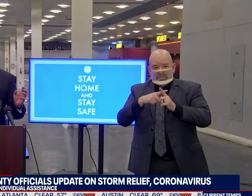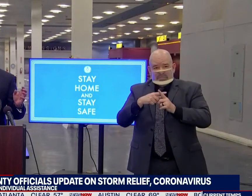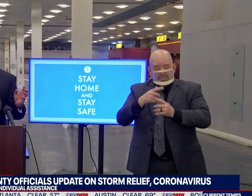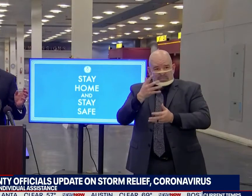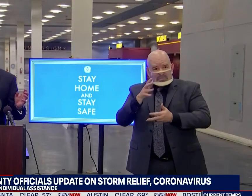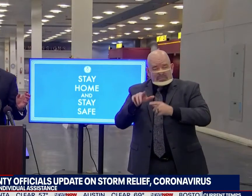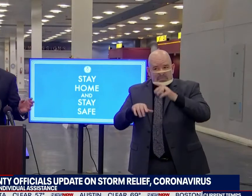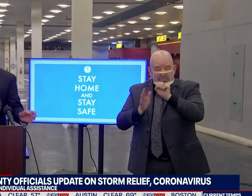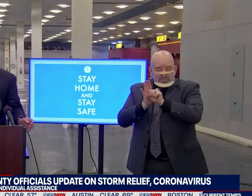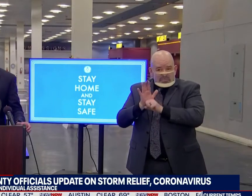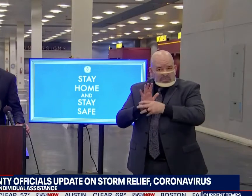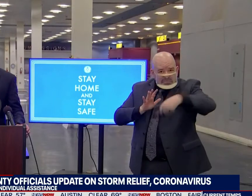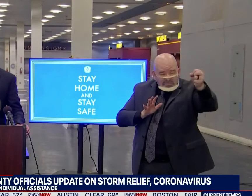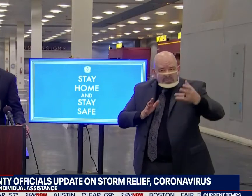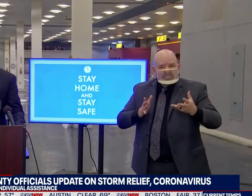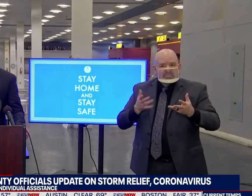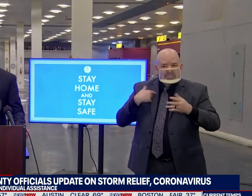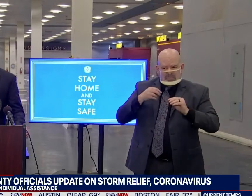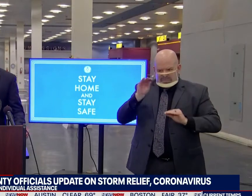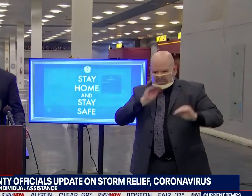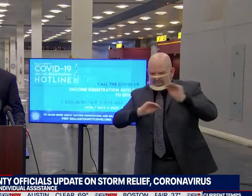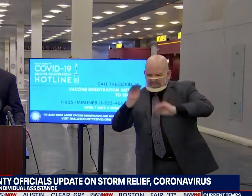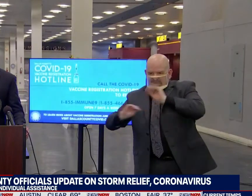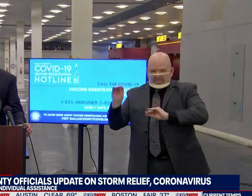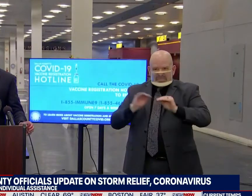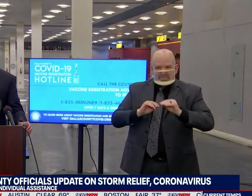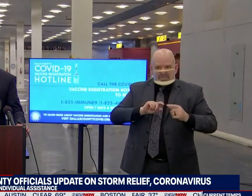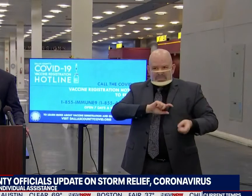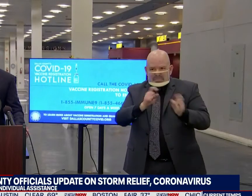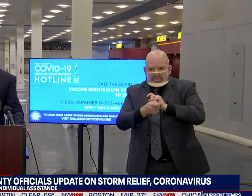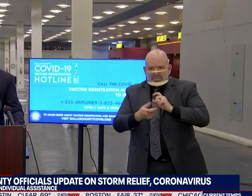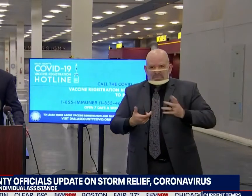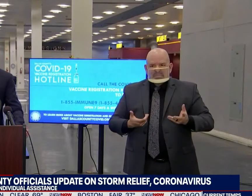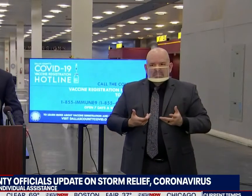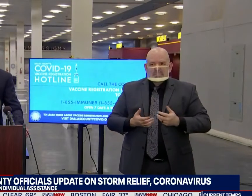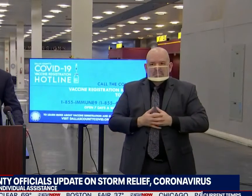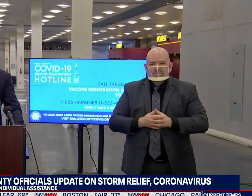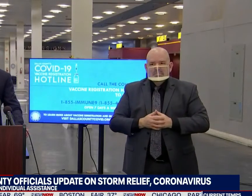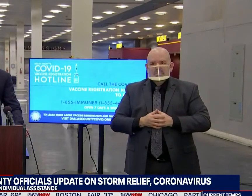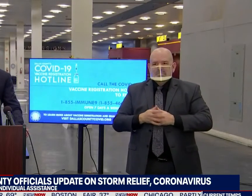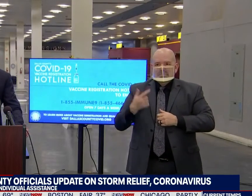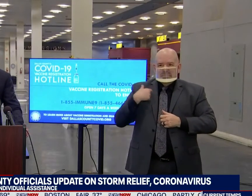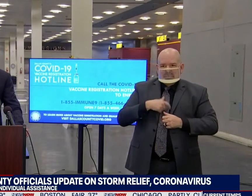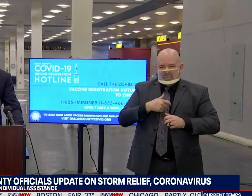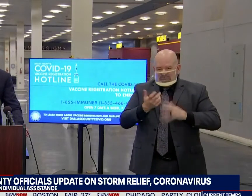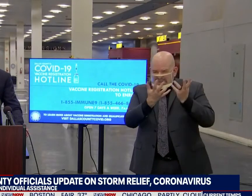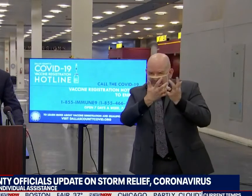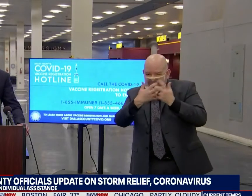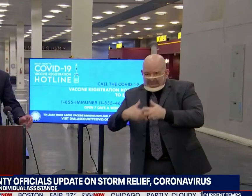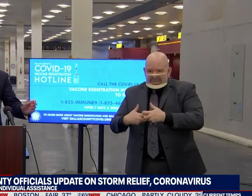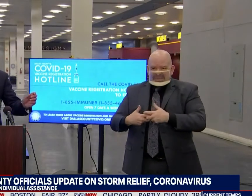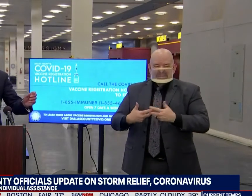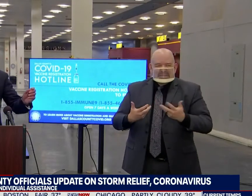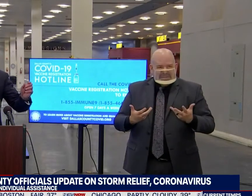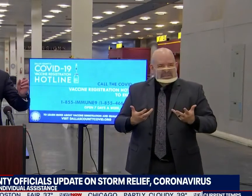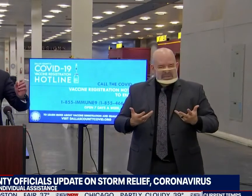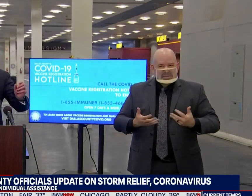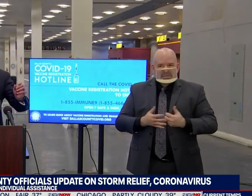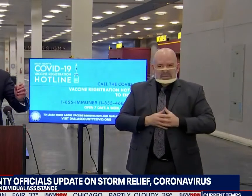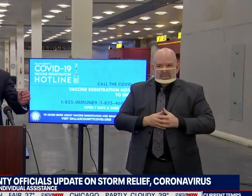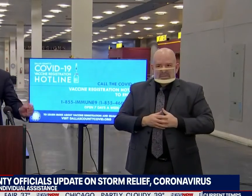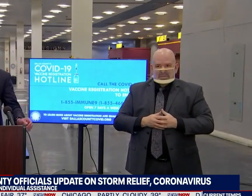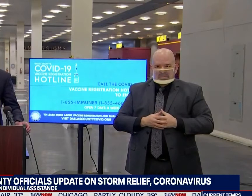people who need second doses. In less than 10 days, all second shots will be under the new operating system and we'll be able to